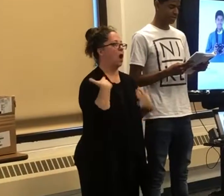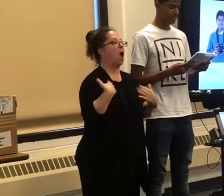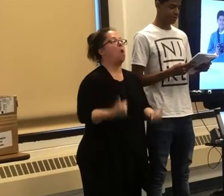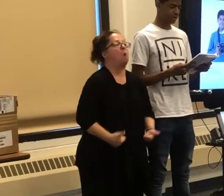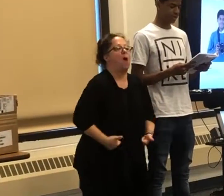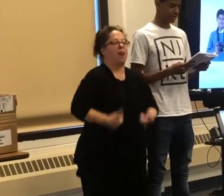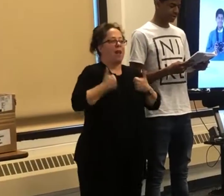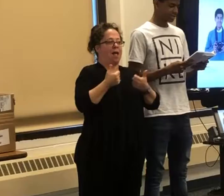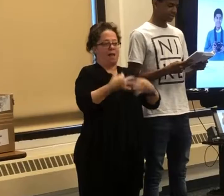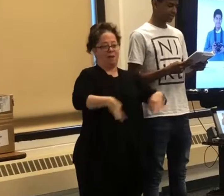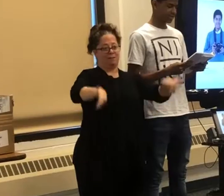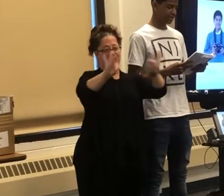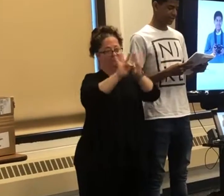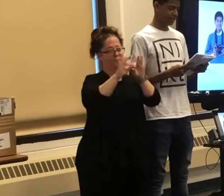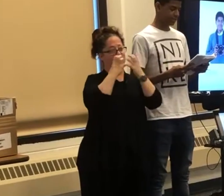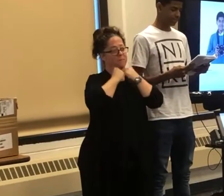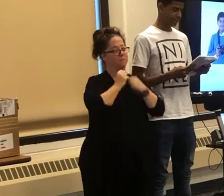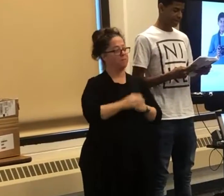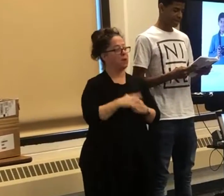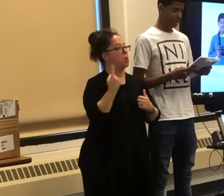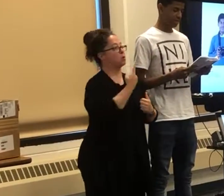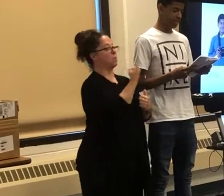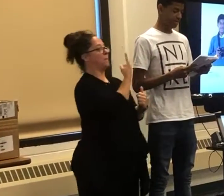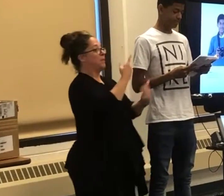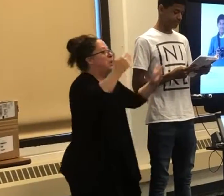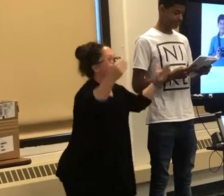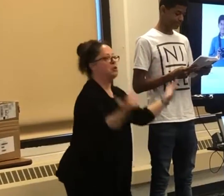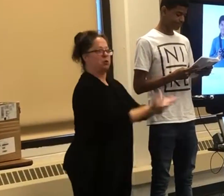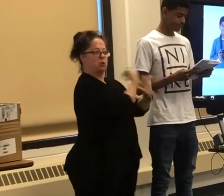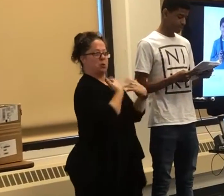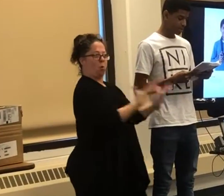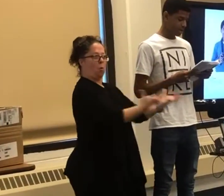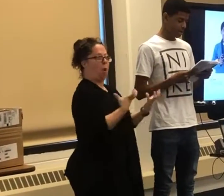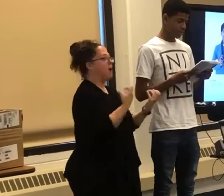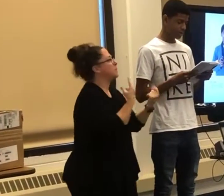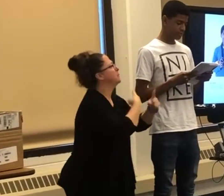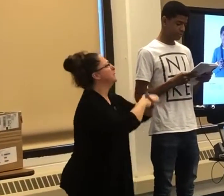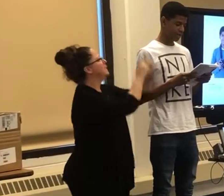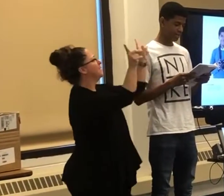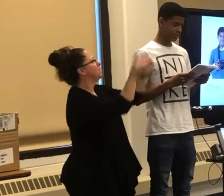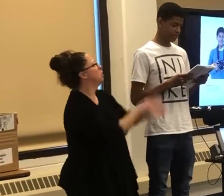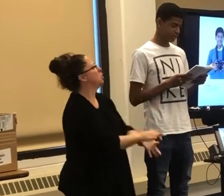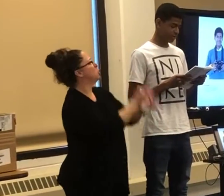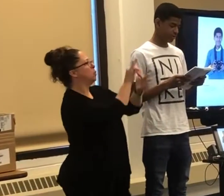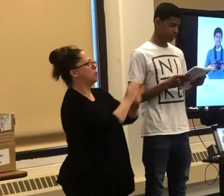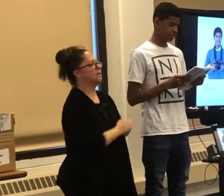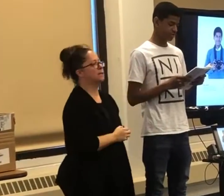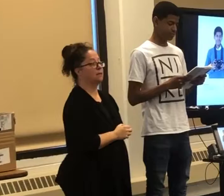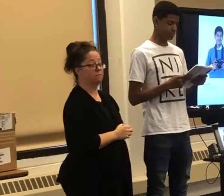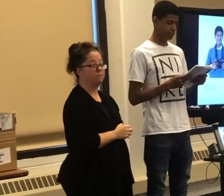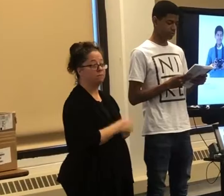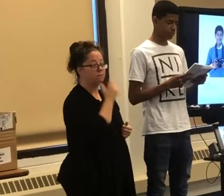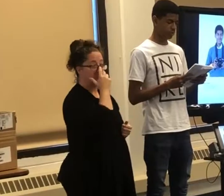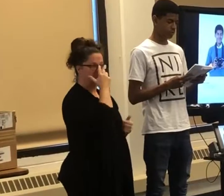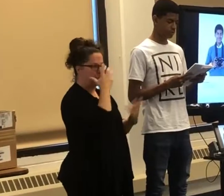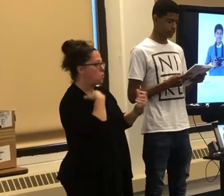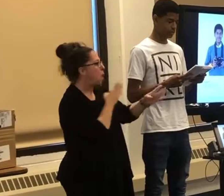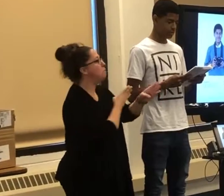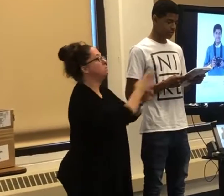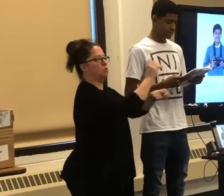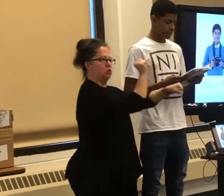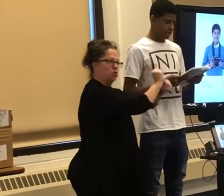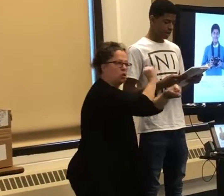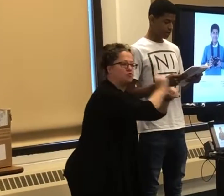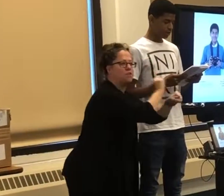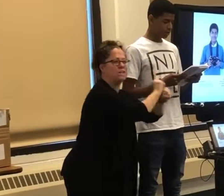no one has ever done. Something different. And me. I want to have a career and an enjoyable one too.